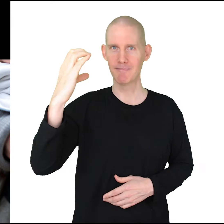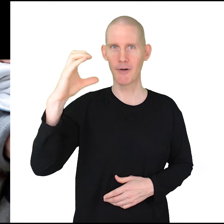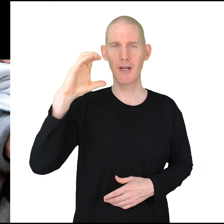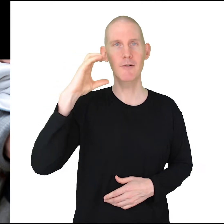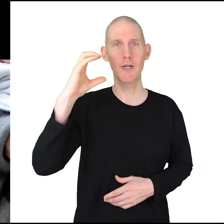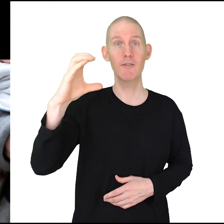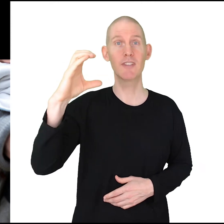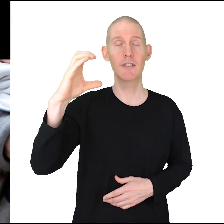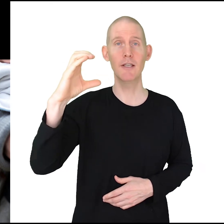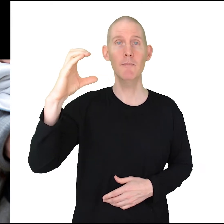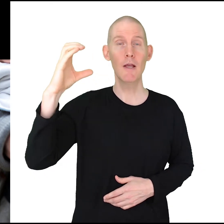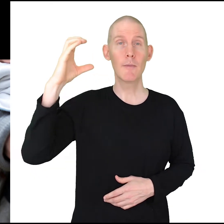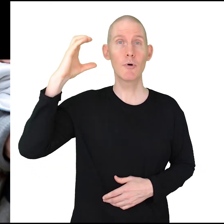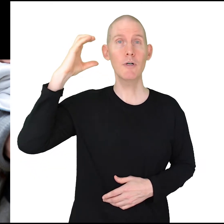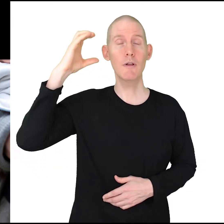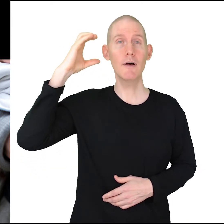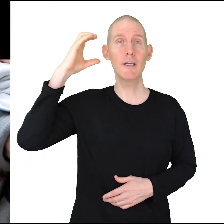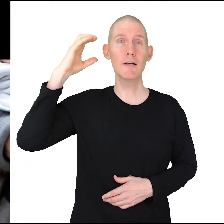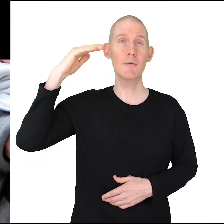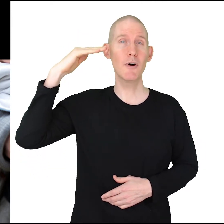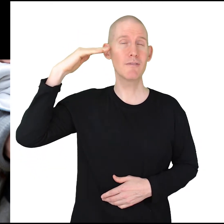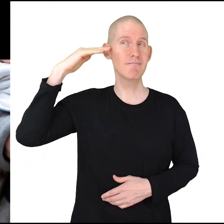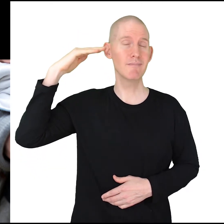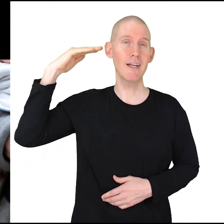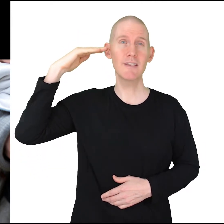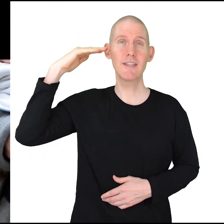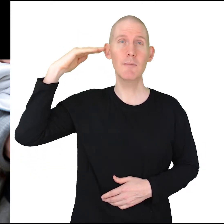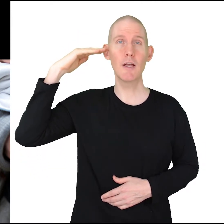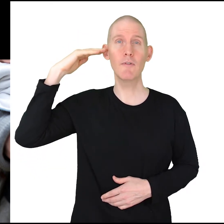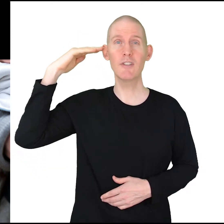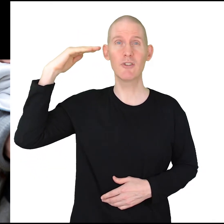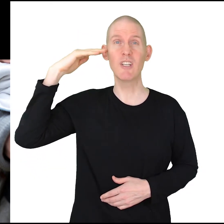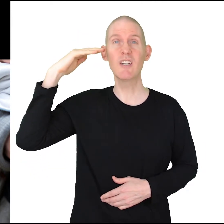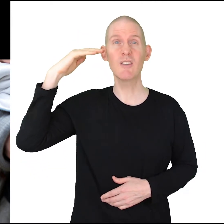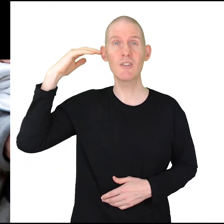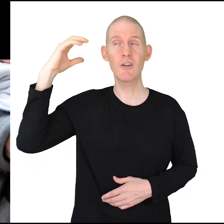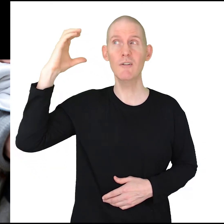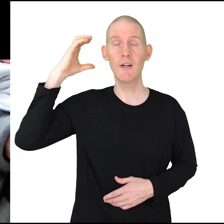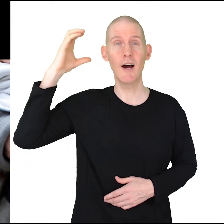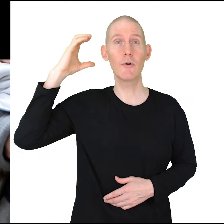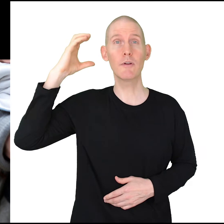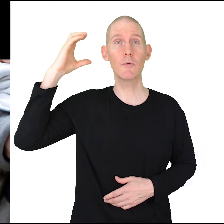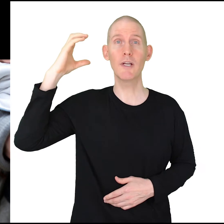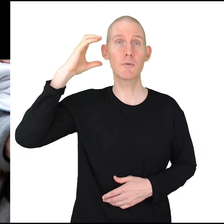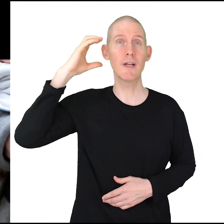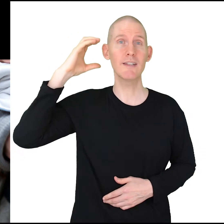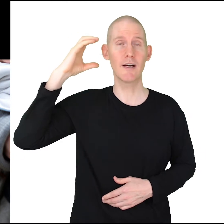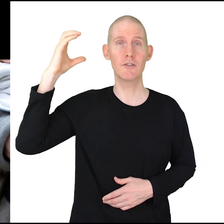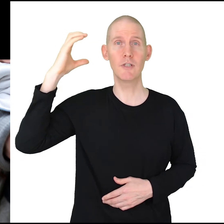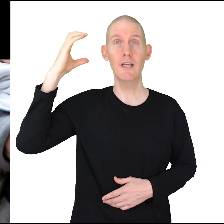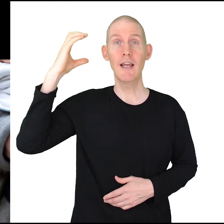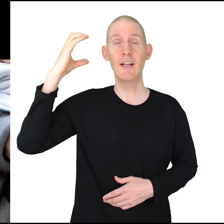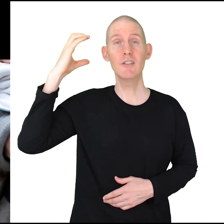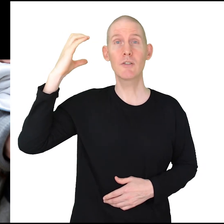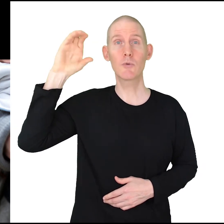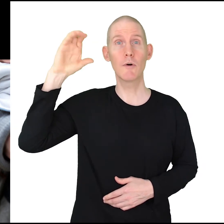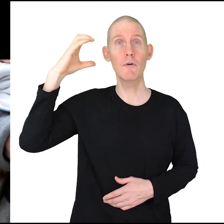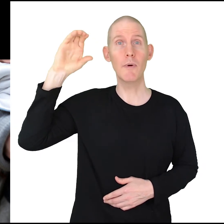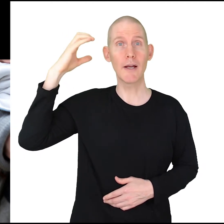Okay, we have a C. Put it along here about at the same level as your ear or so, out a little ways, we're not touching, and just swivel back and